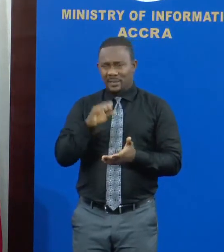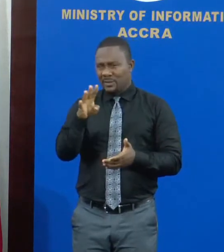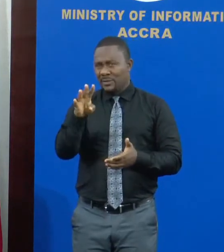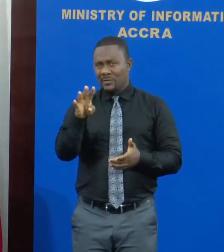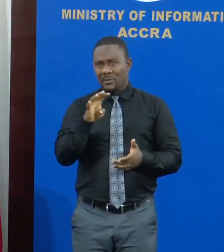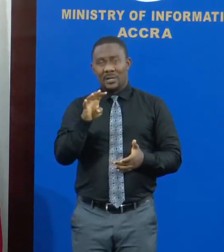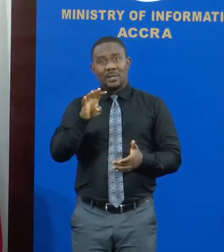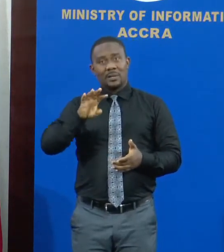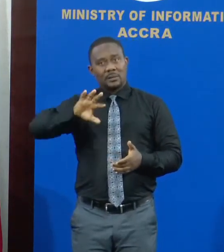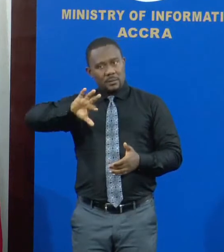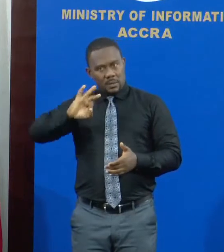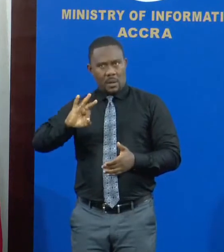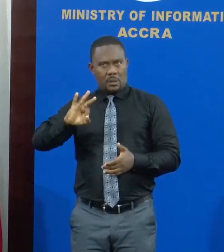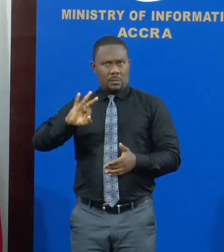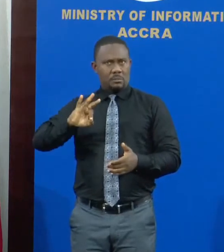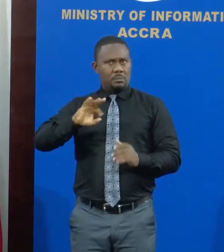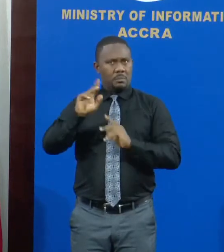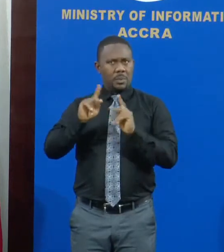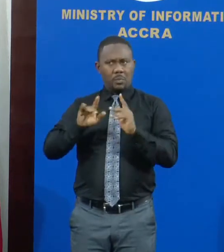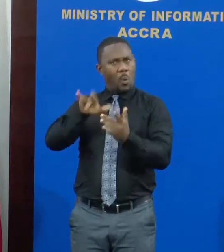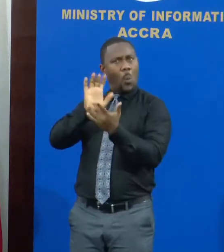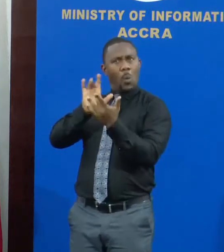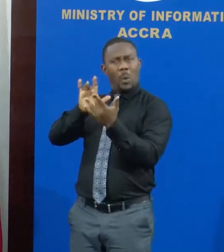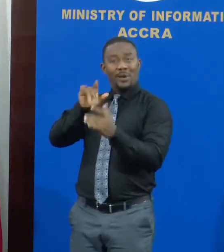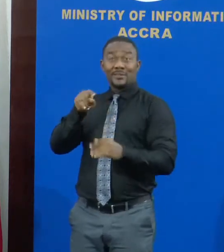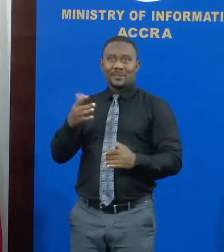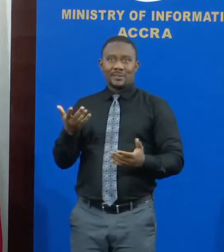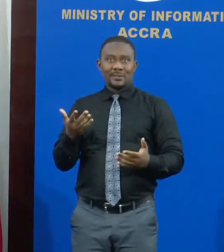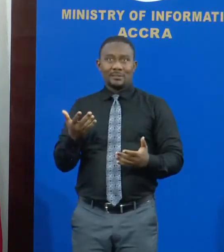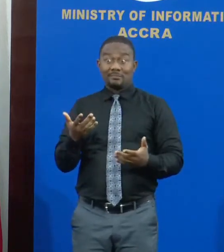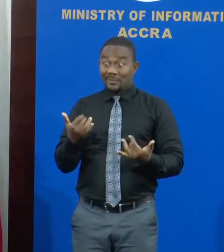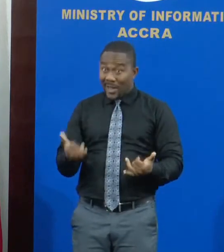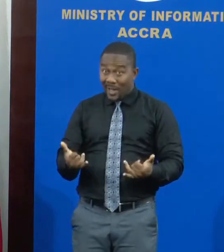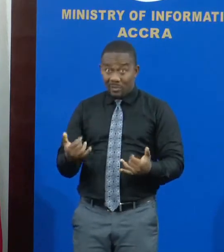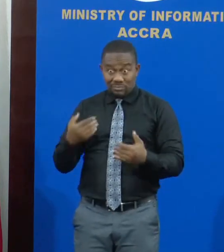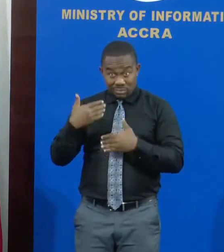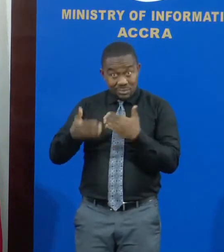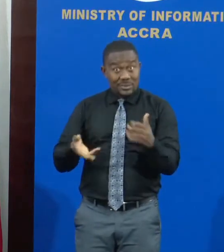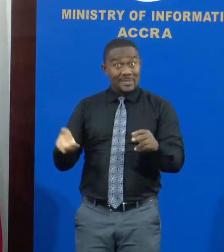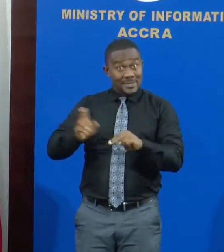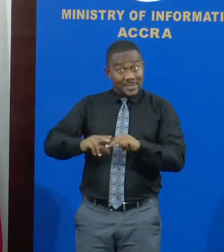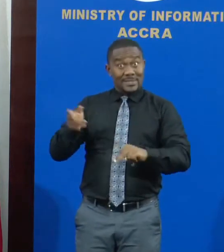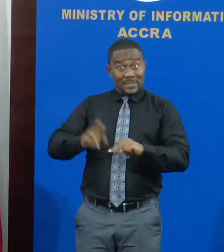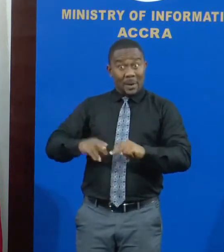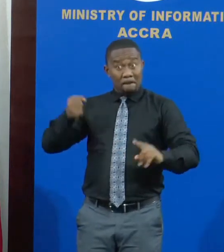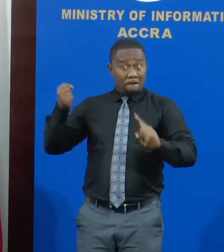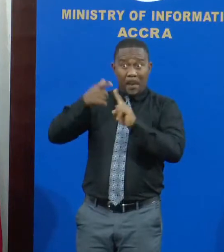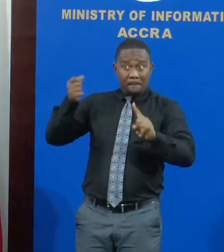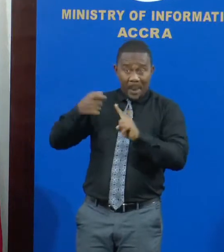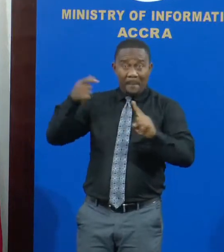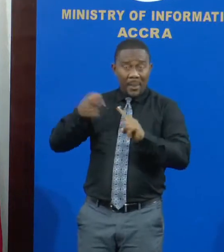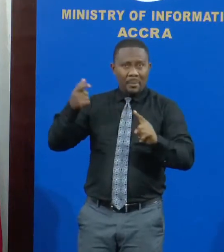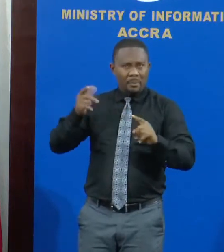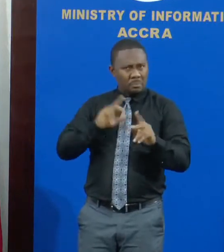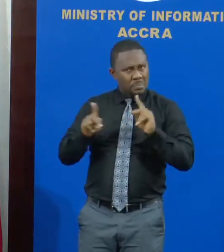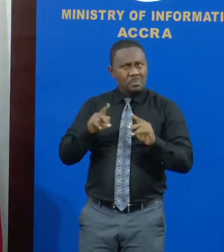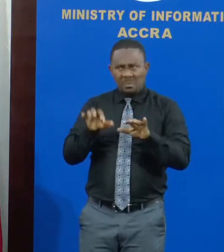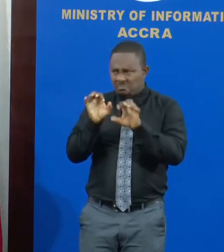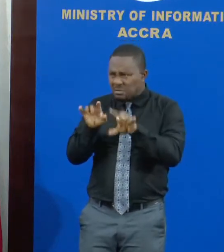14,409 hits already. So as I'm talking to you now, the servers are getting hit, and people are